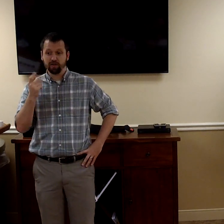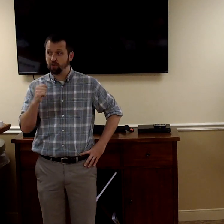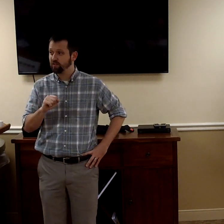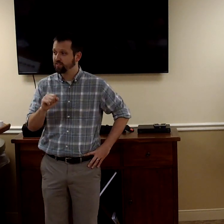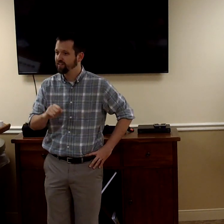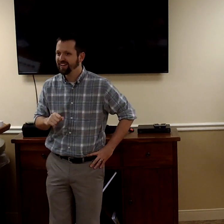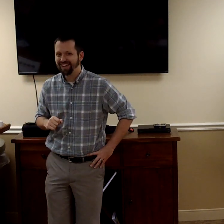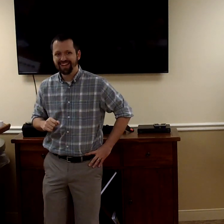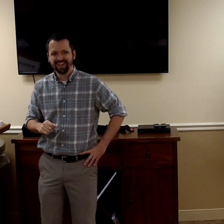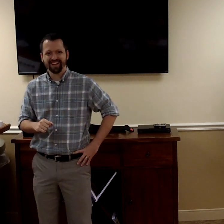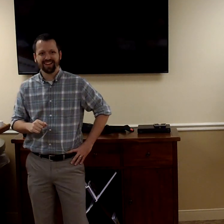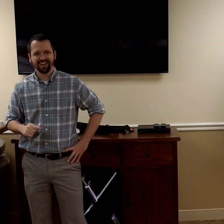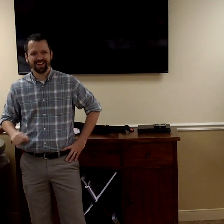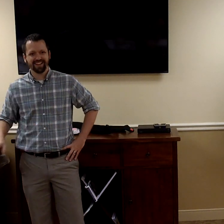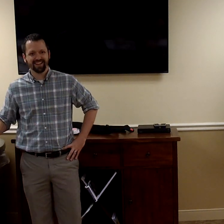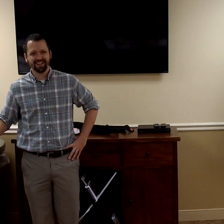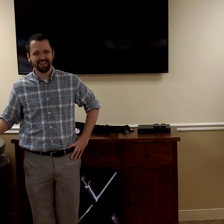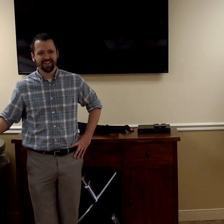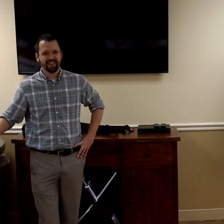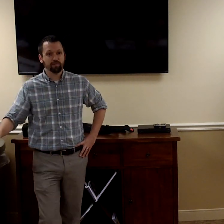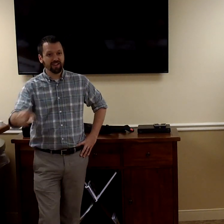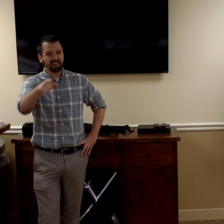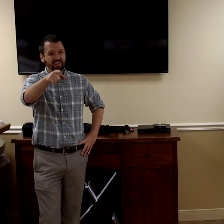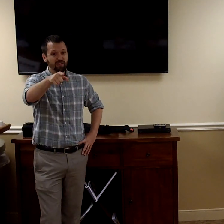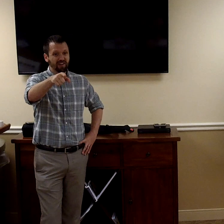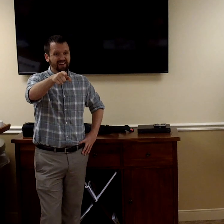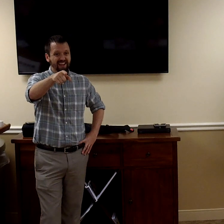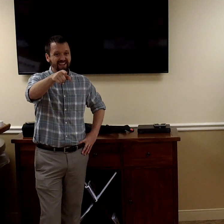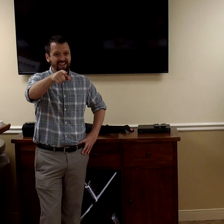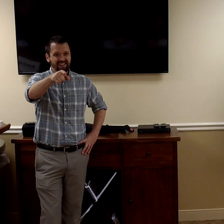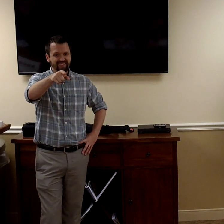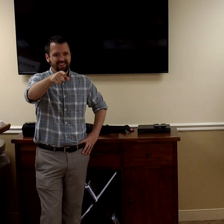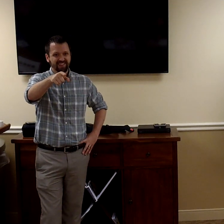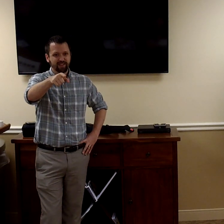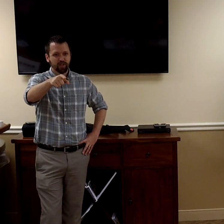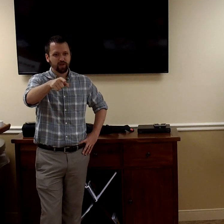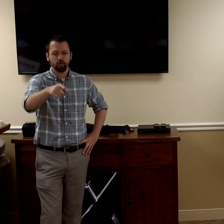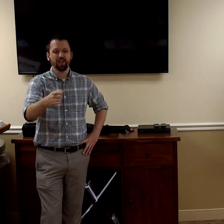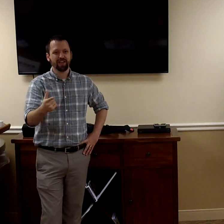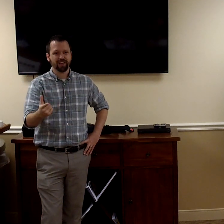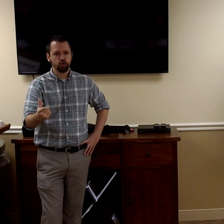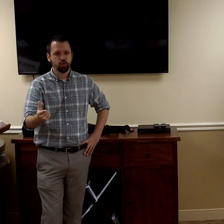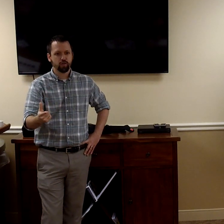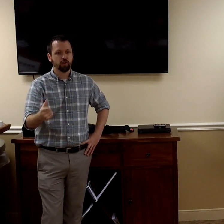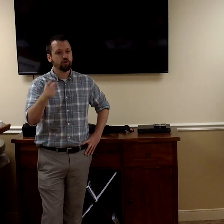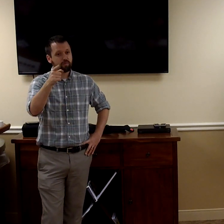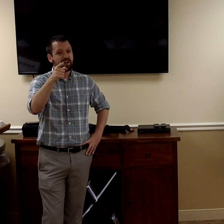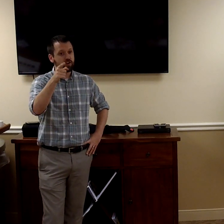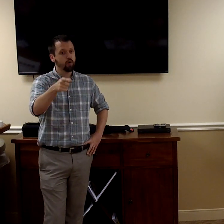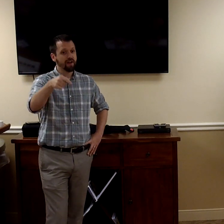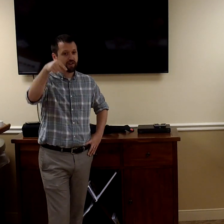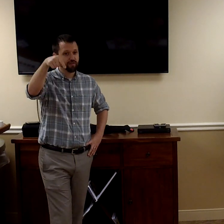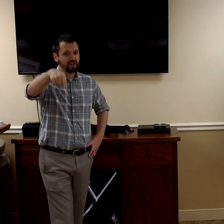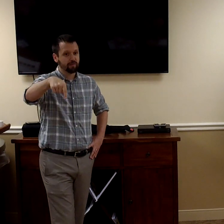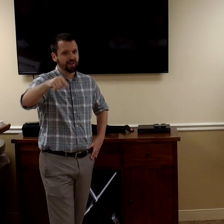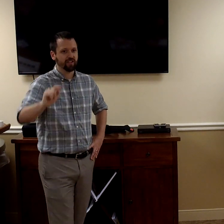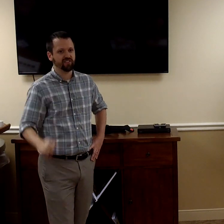works. Yeah, Palacta and Arcadia are very. You been to? You know where Arcadia is? I do. Really? So you've Drive been to to nowhere and you Arcadia, fell in the that's middle of